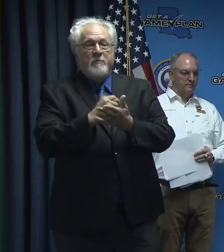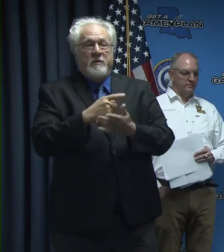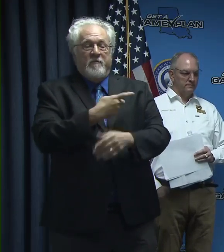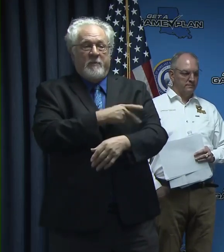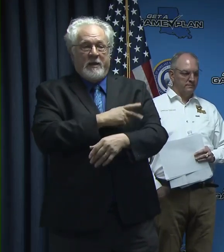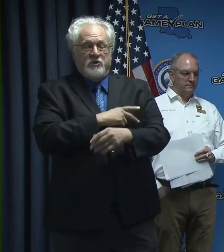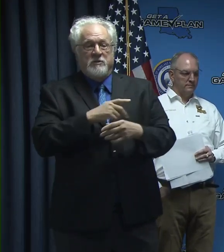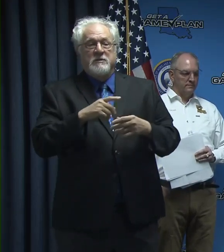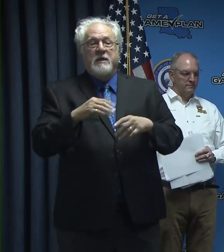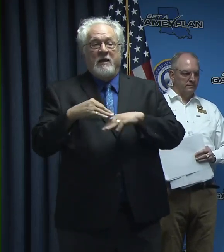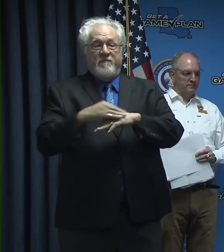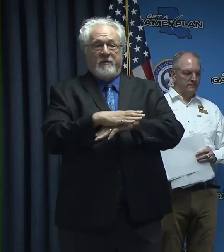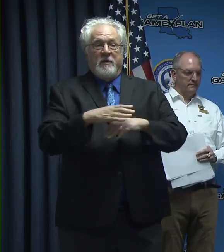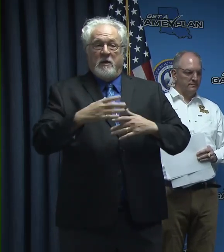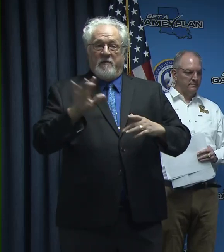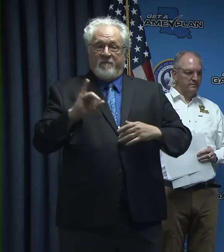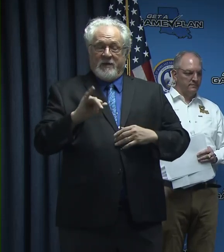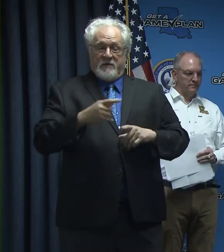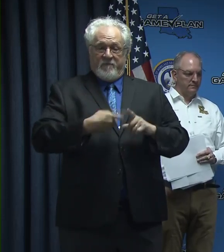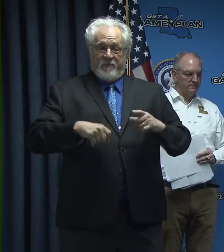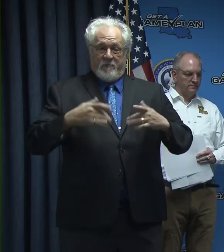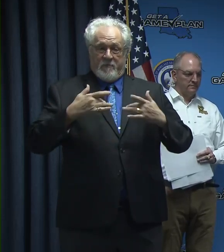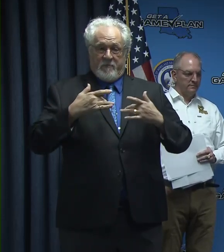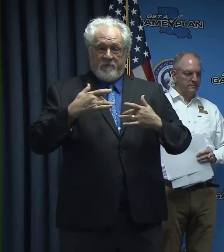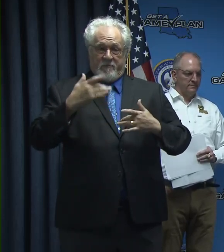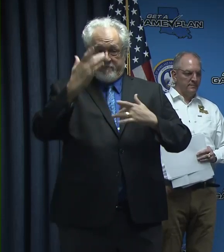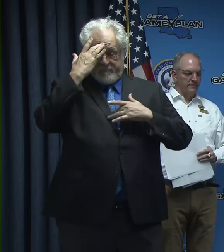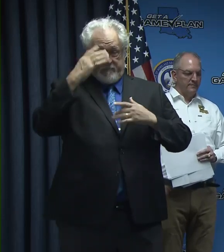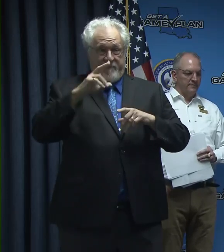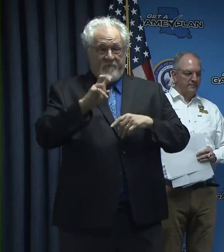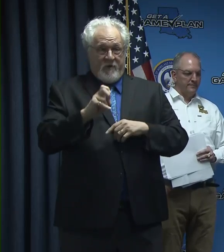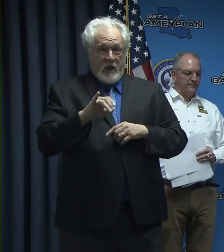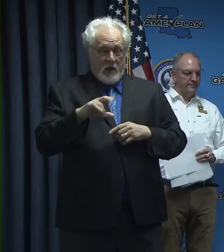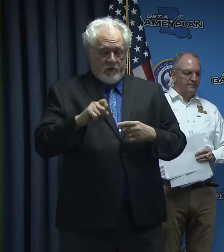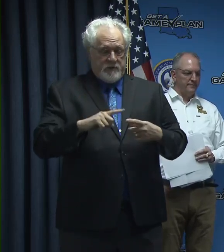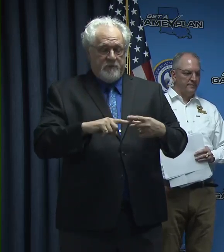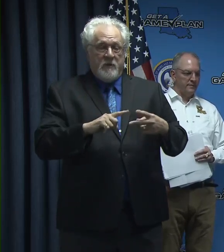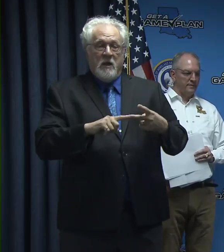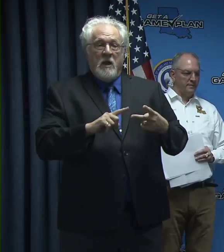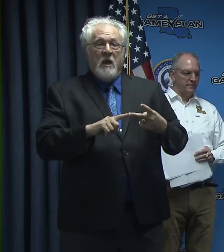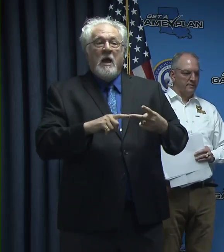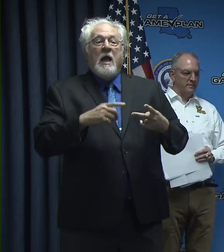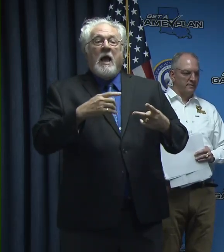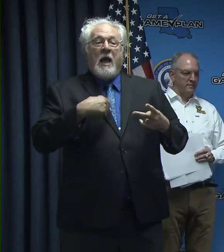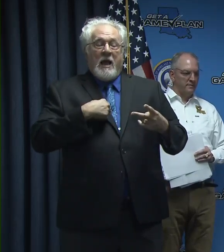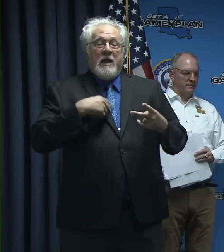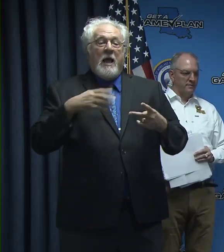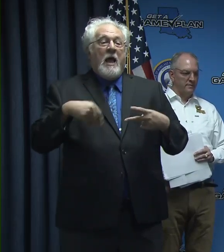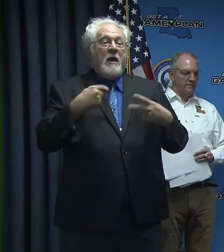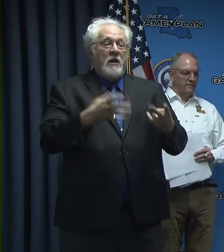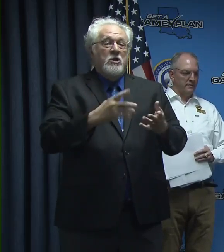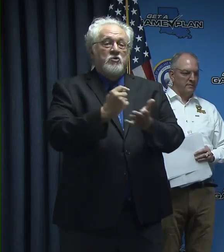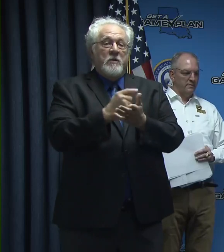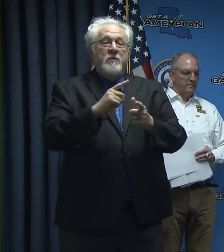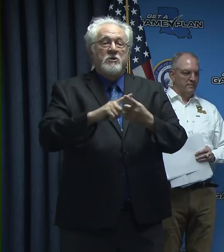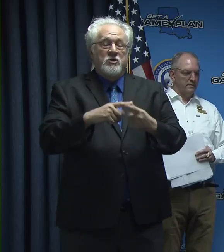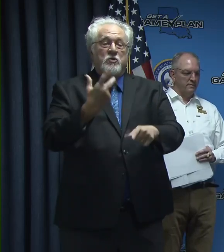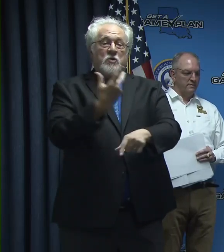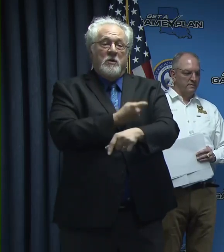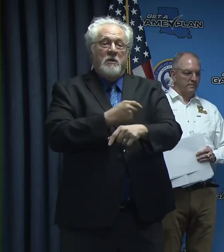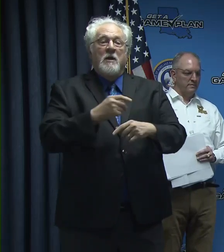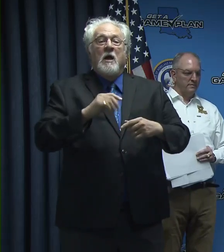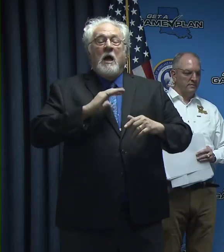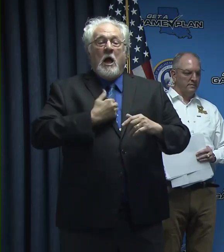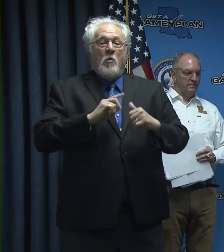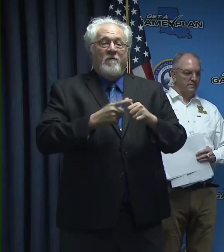patients infected by the virus, and part two is to determine whether or not there existed a prophylactic treatment to inoculate our first-line